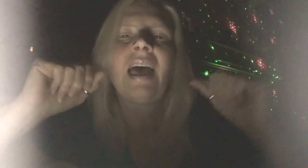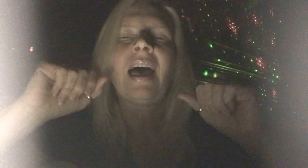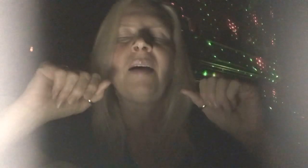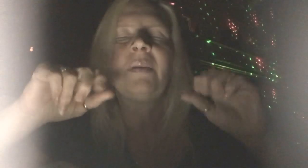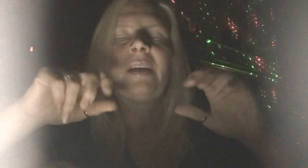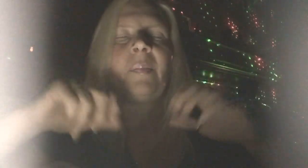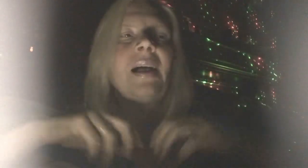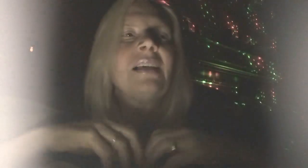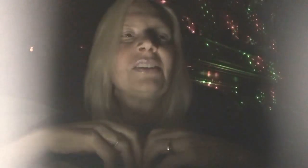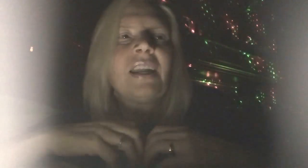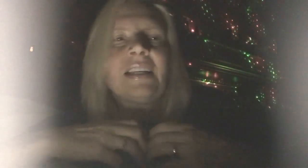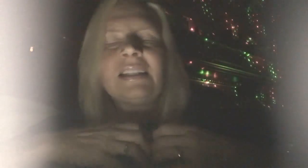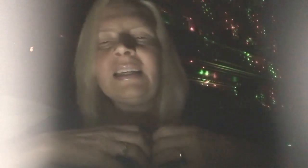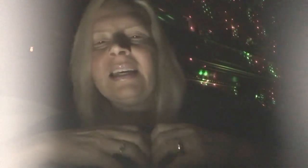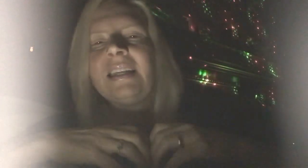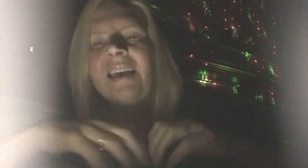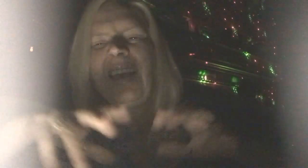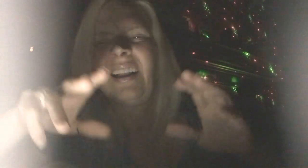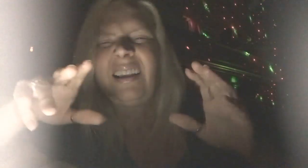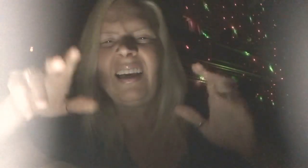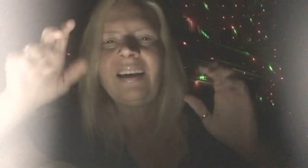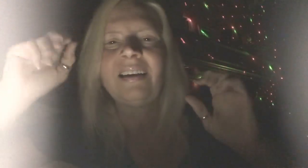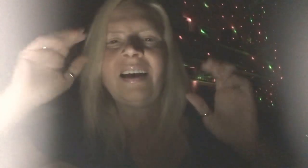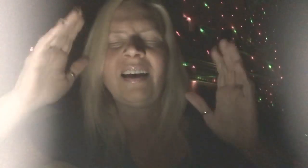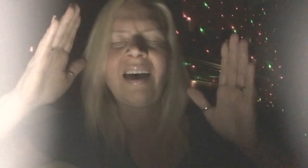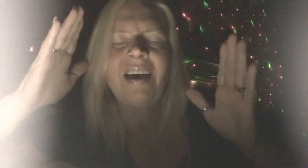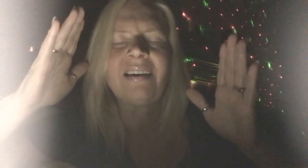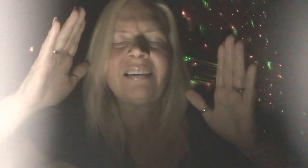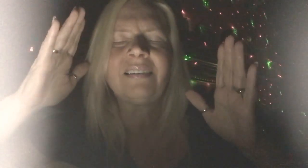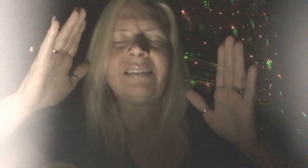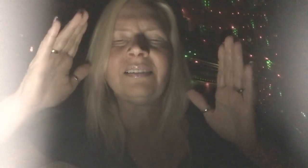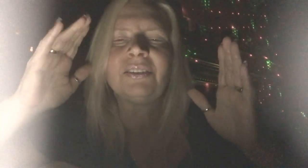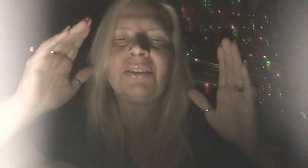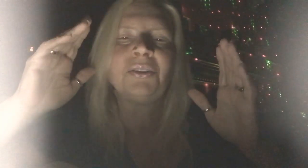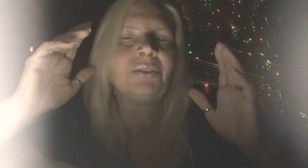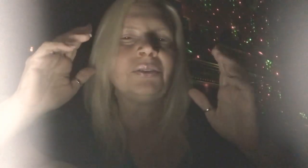love. I'm unapologetically in love.